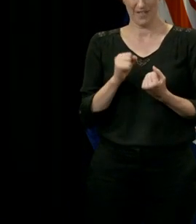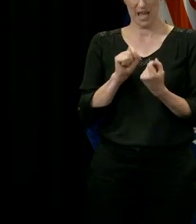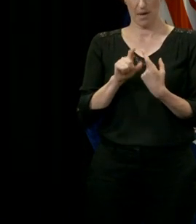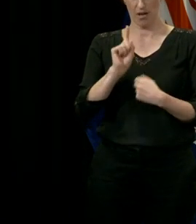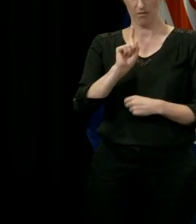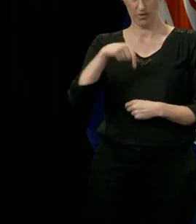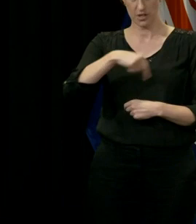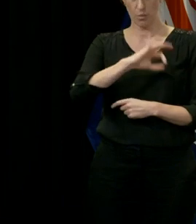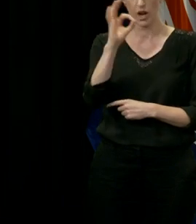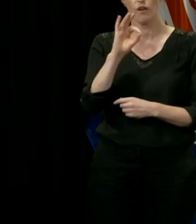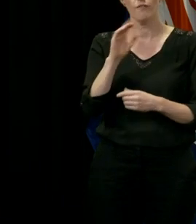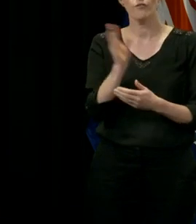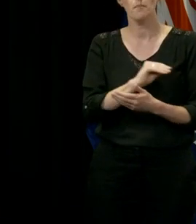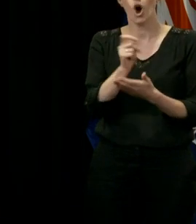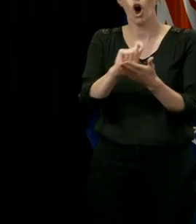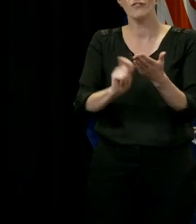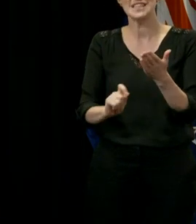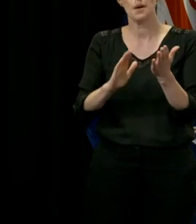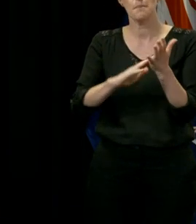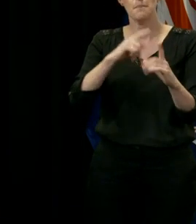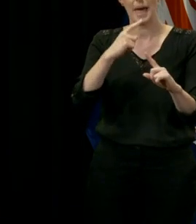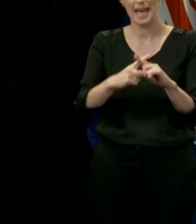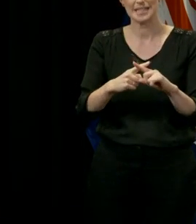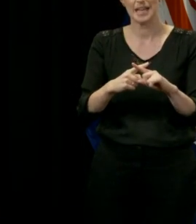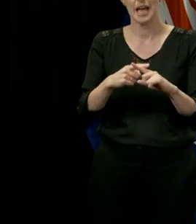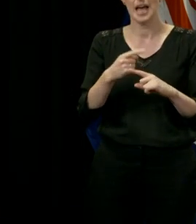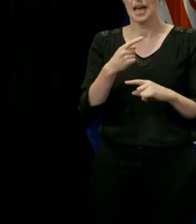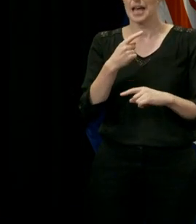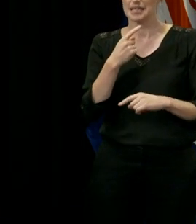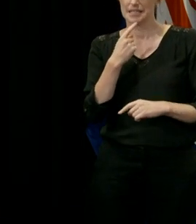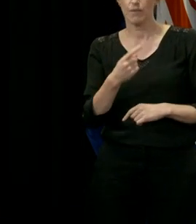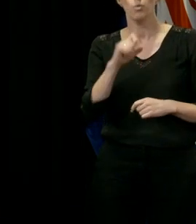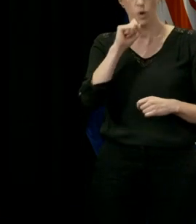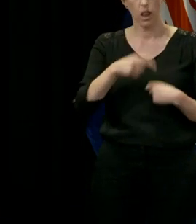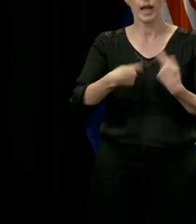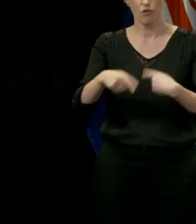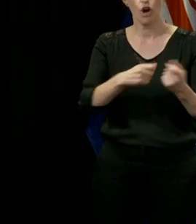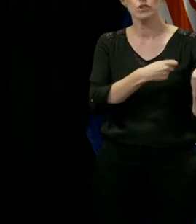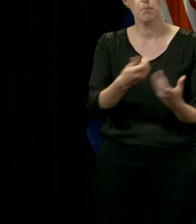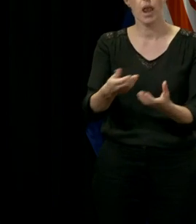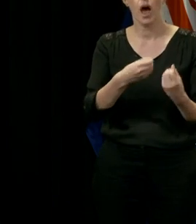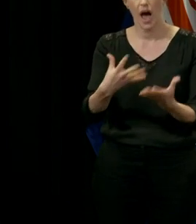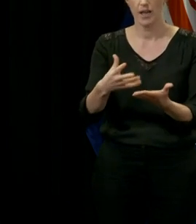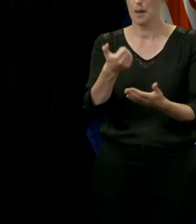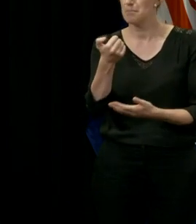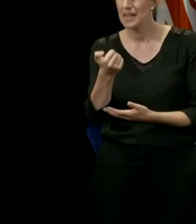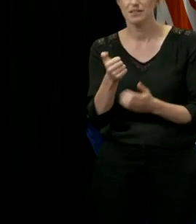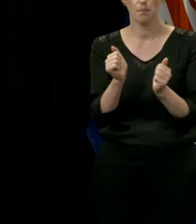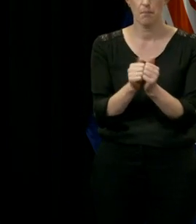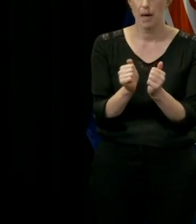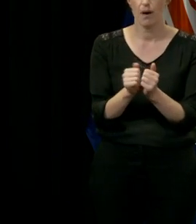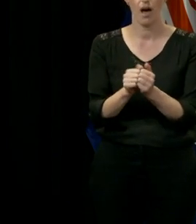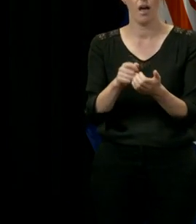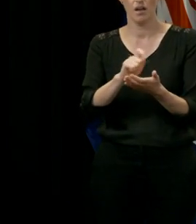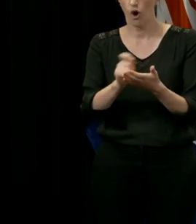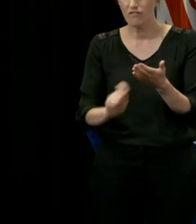said that e-commerce suppliers of stationery were being regarded as essential services. Do you think that people working in an